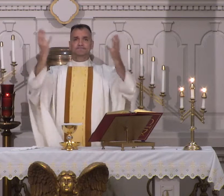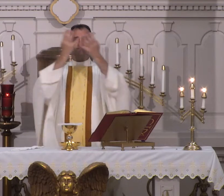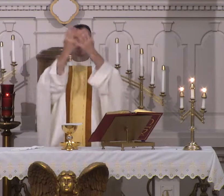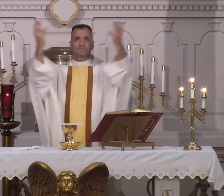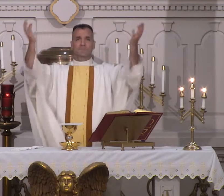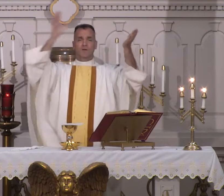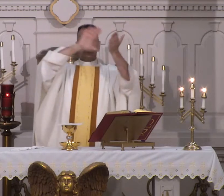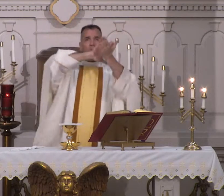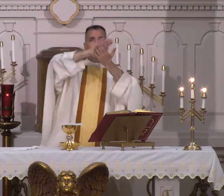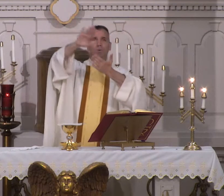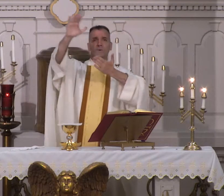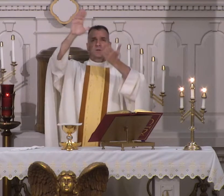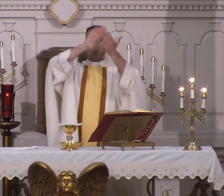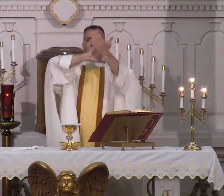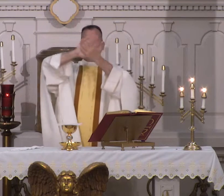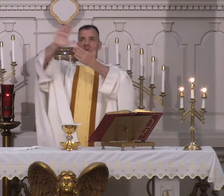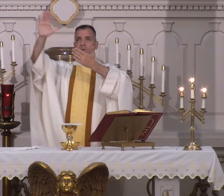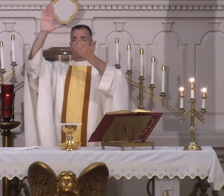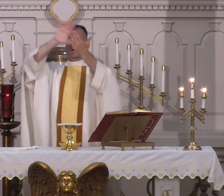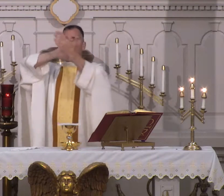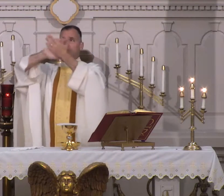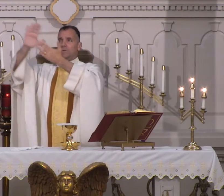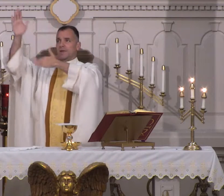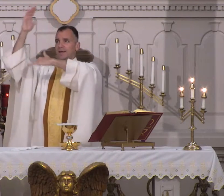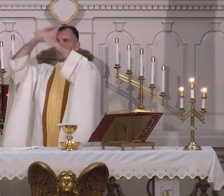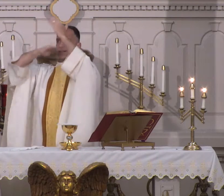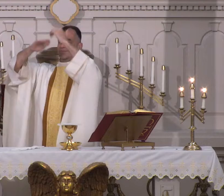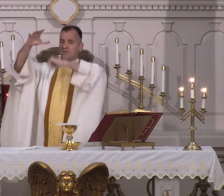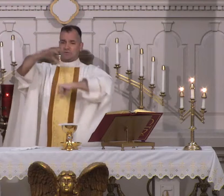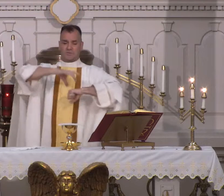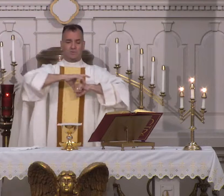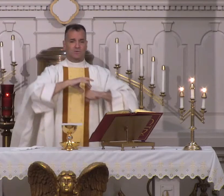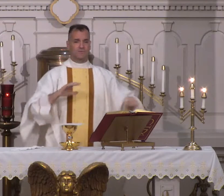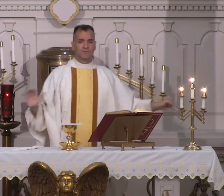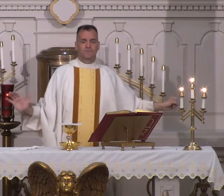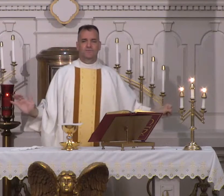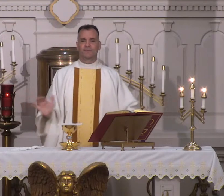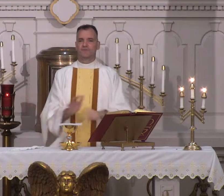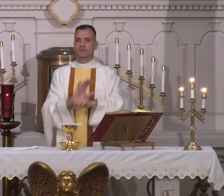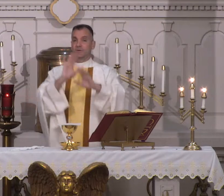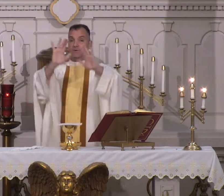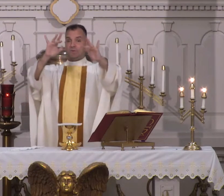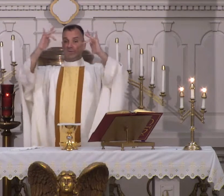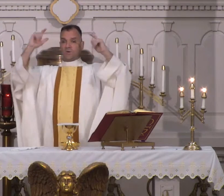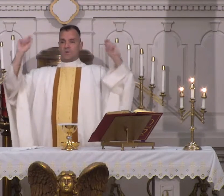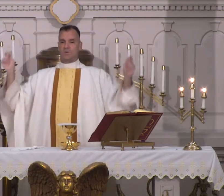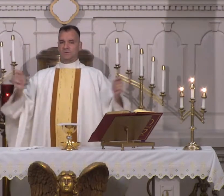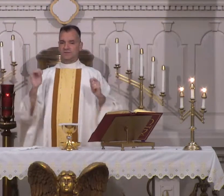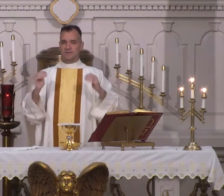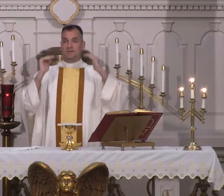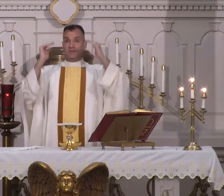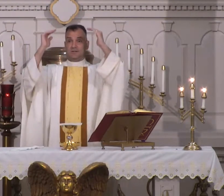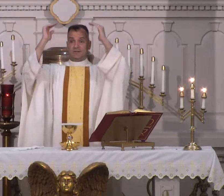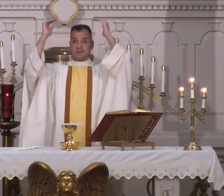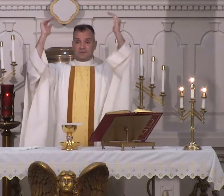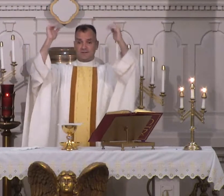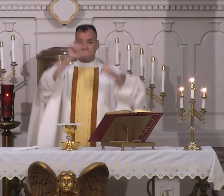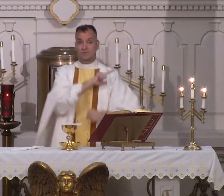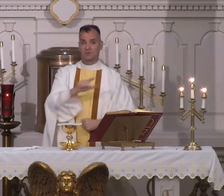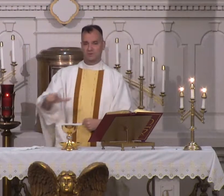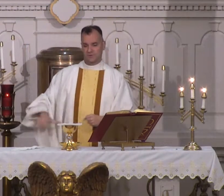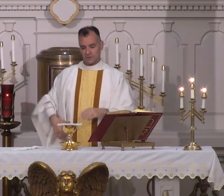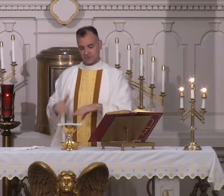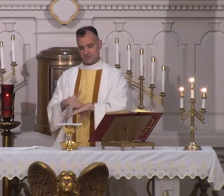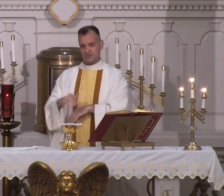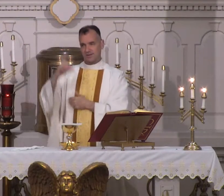holy, holy, Lord God of hosts, heaven and earth are full of your glory. Hosanna in the